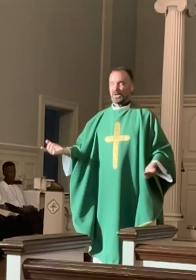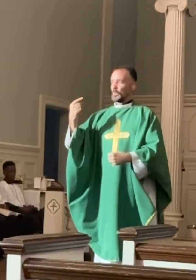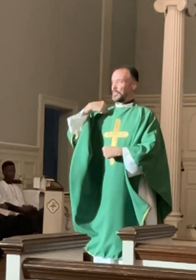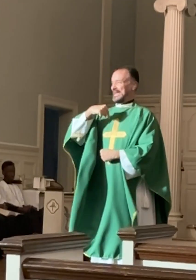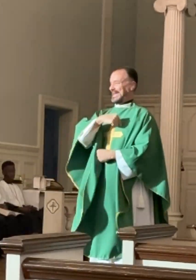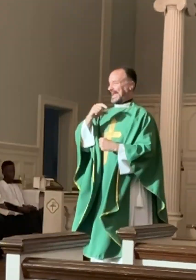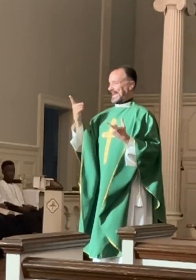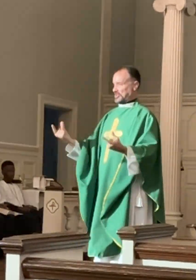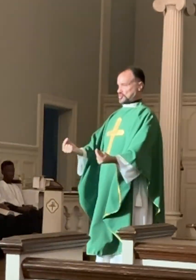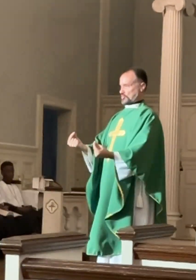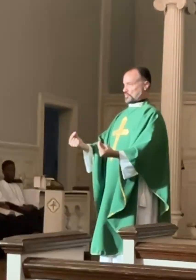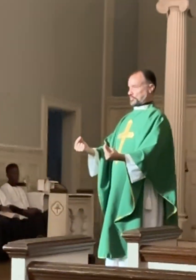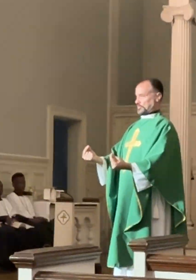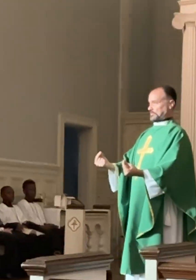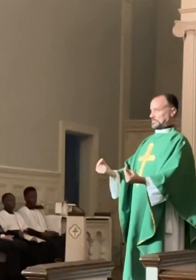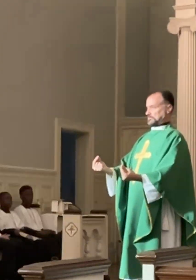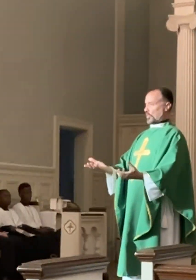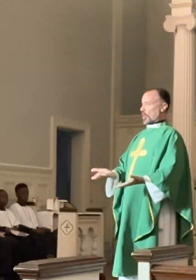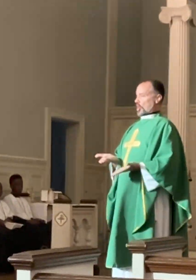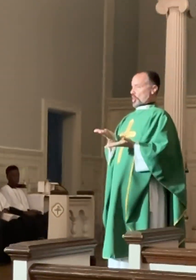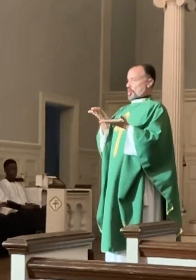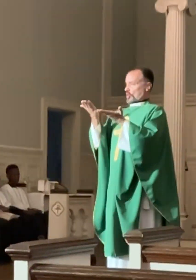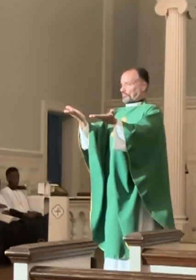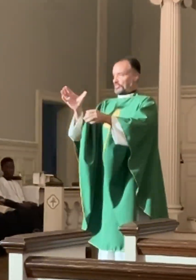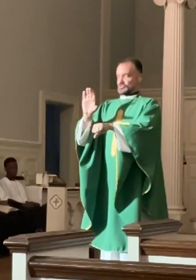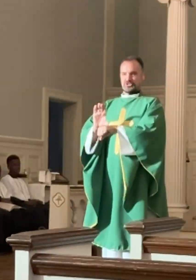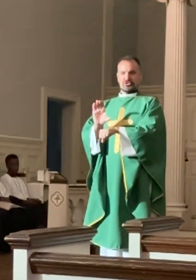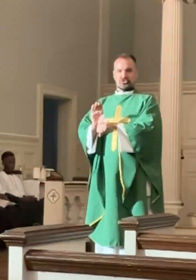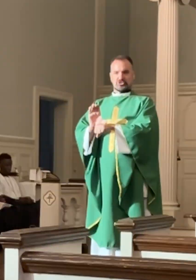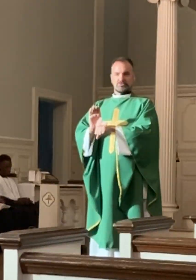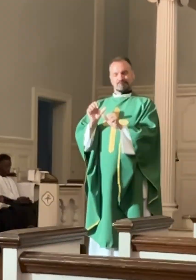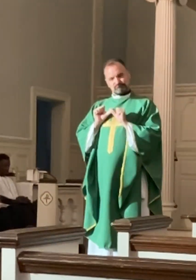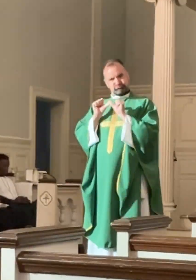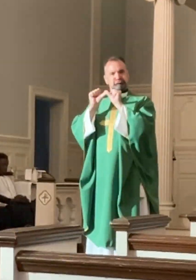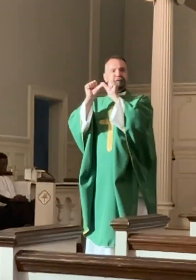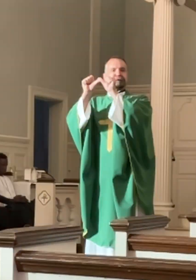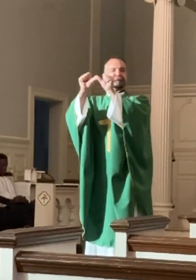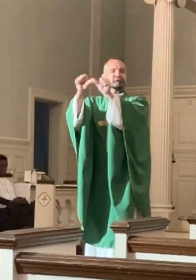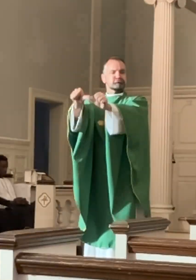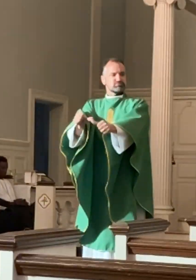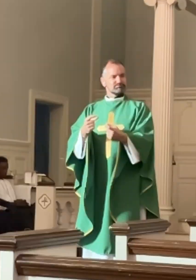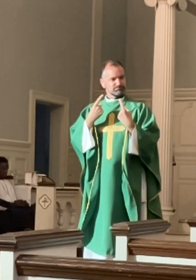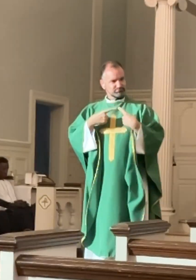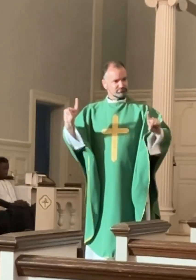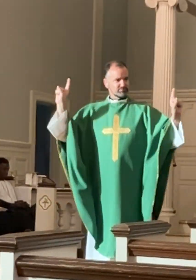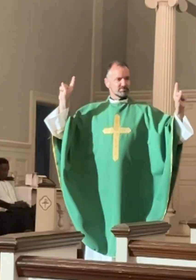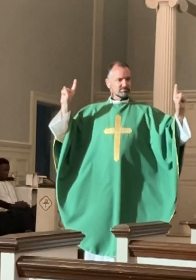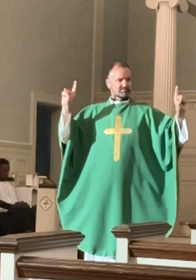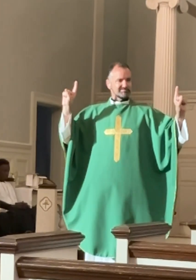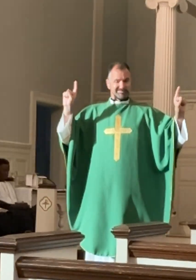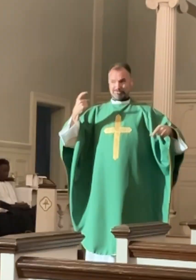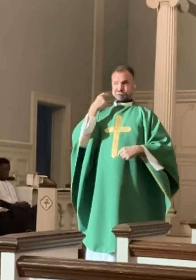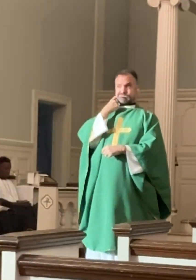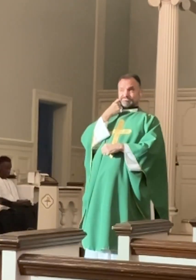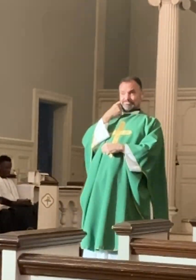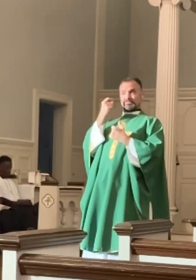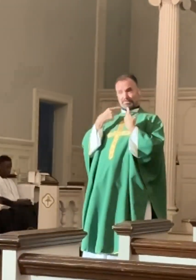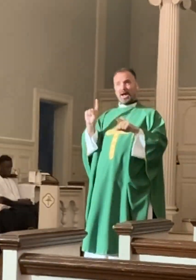to prayerfully consider. What can you do to help support the church? To help it